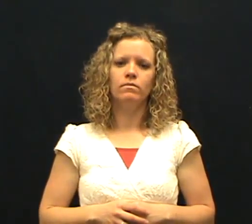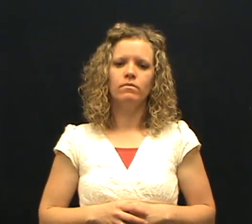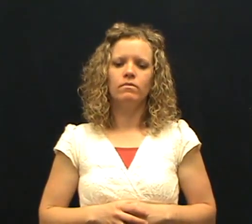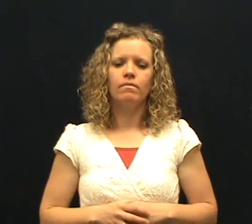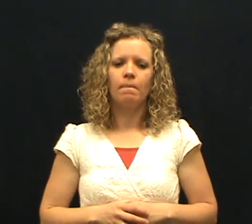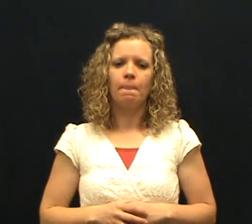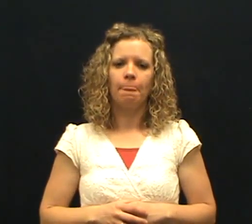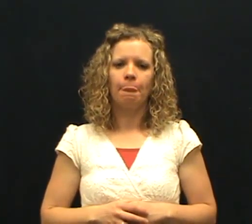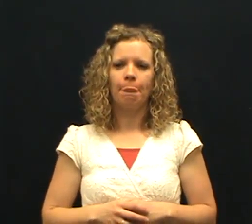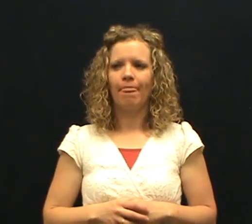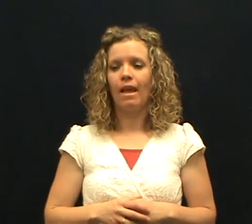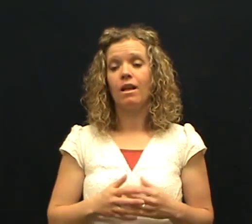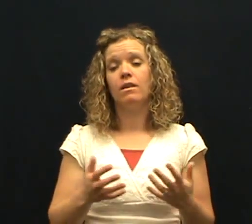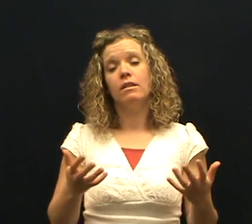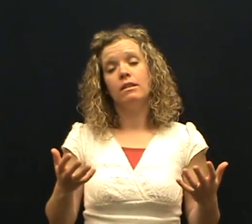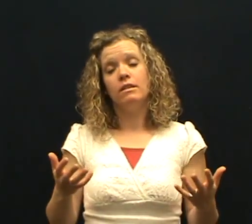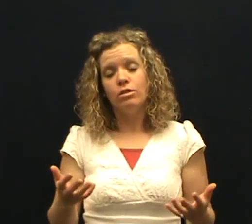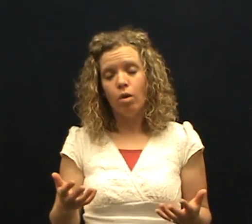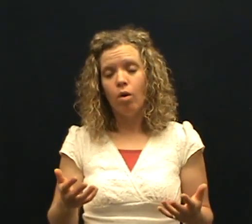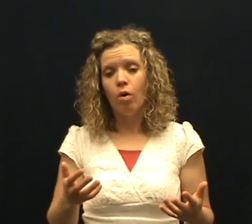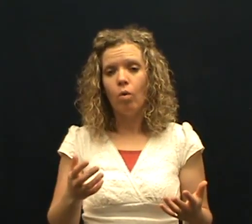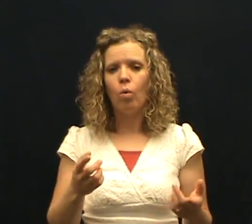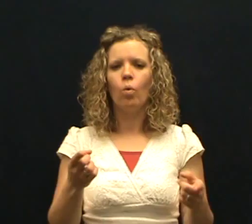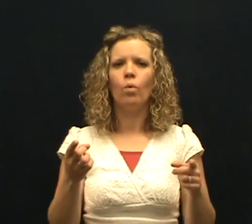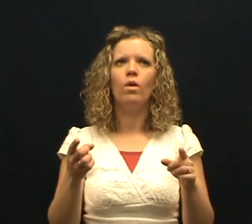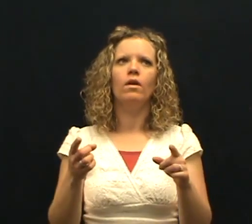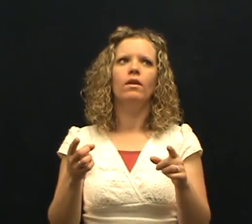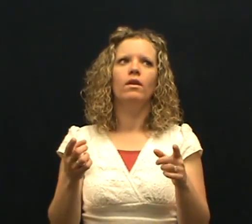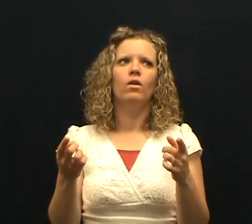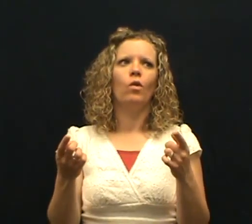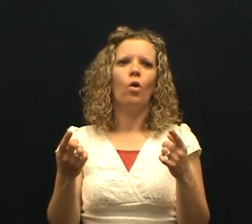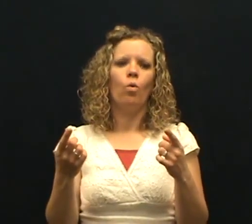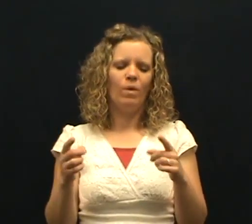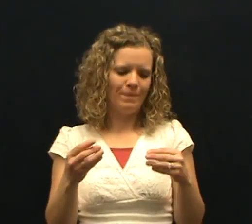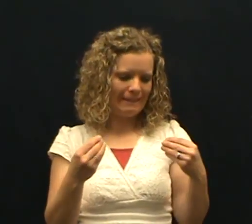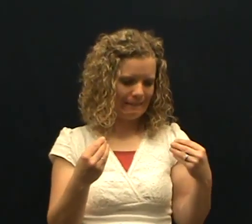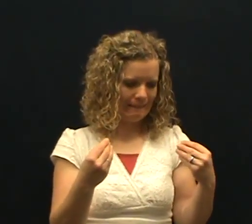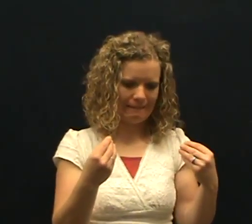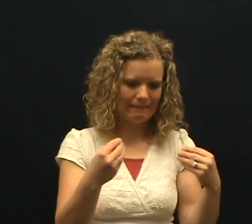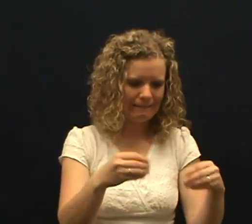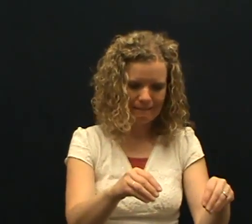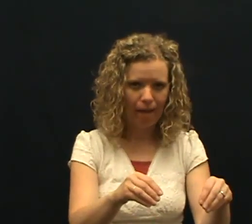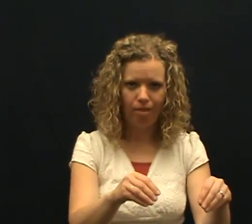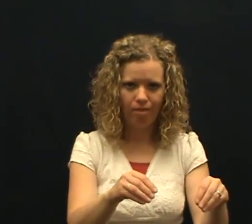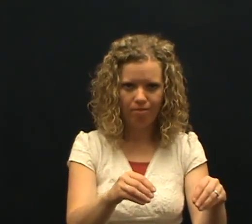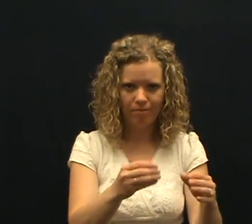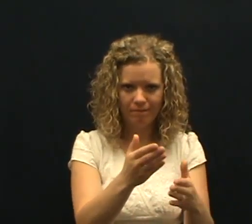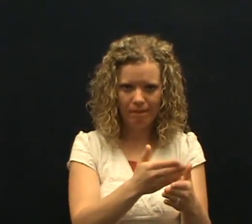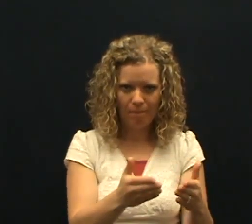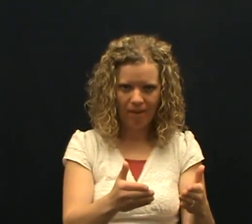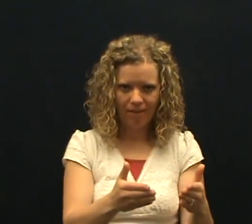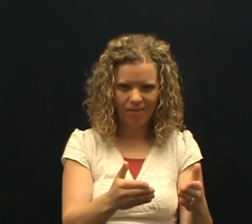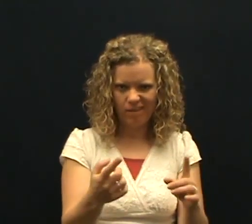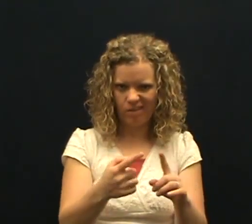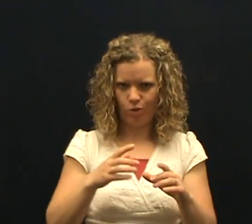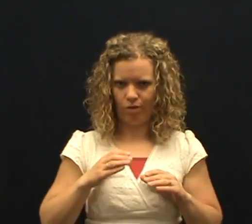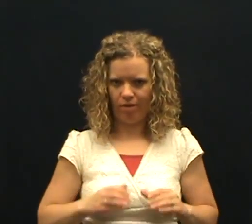So unfortunately, when we make sales to customers, it's not always just a simple matter of making the